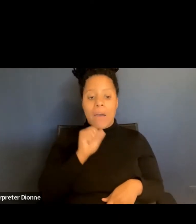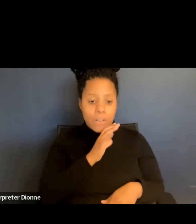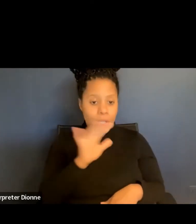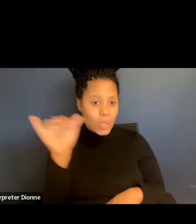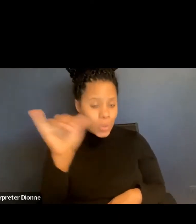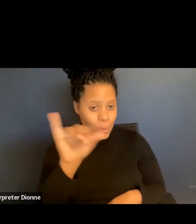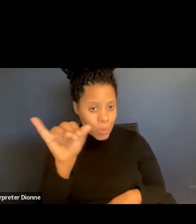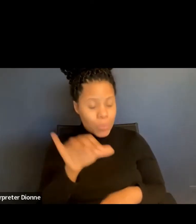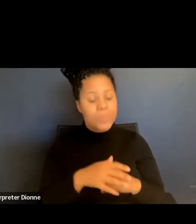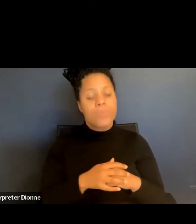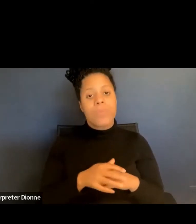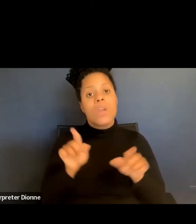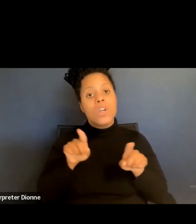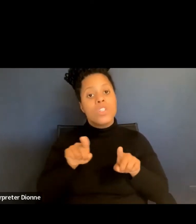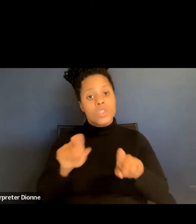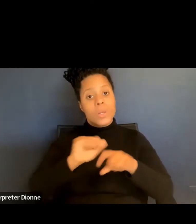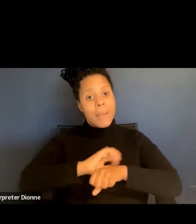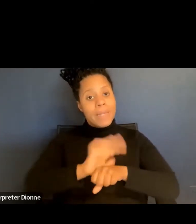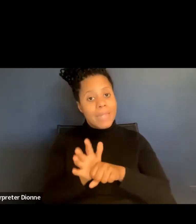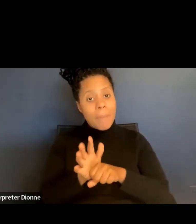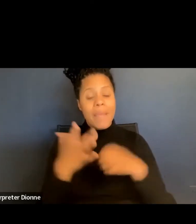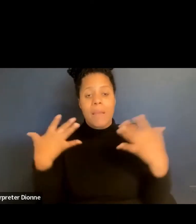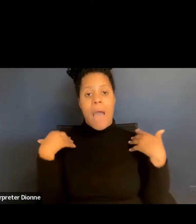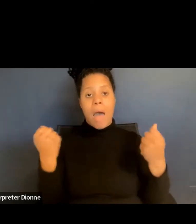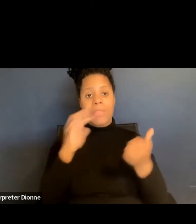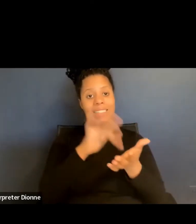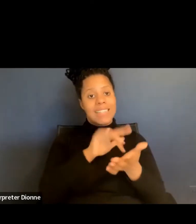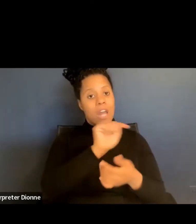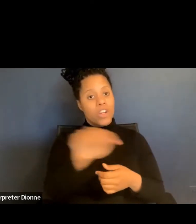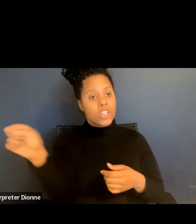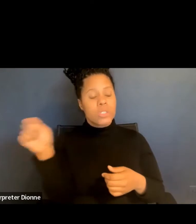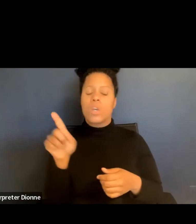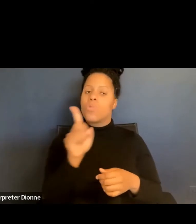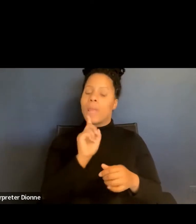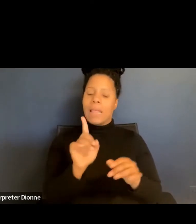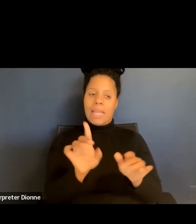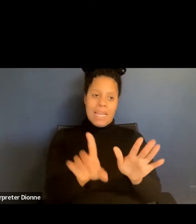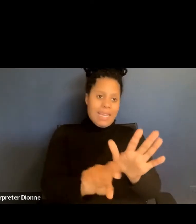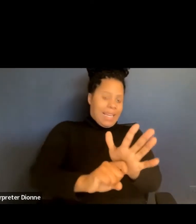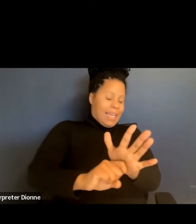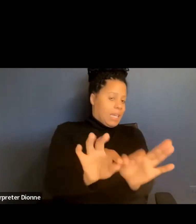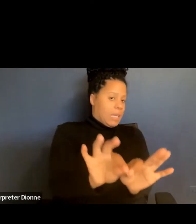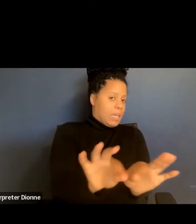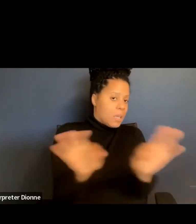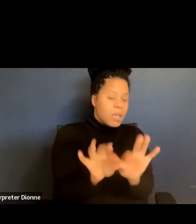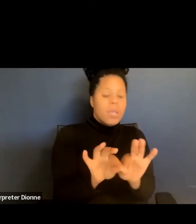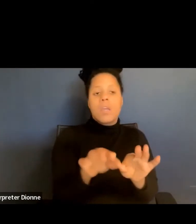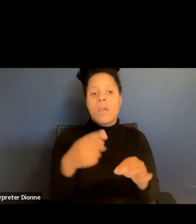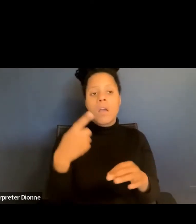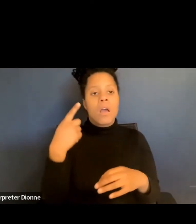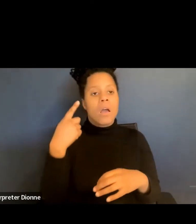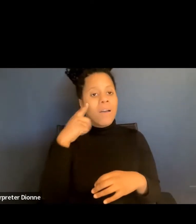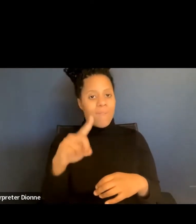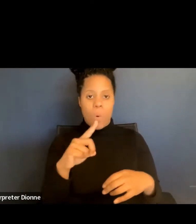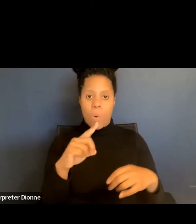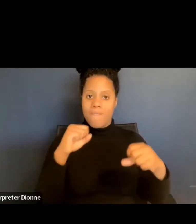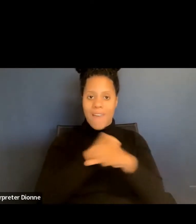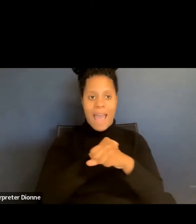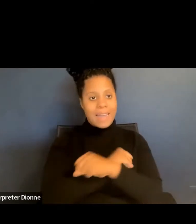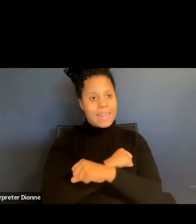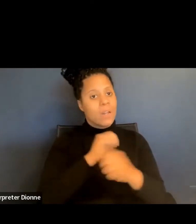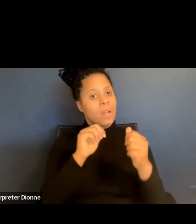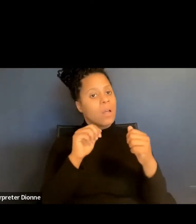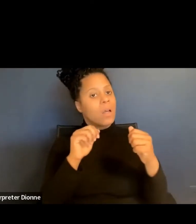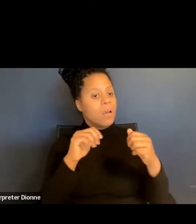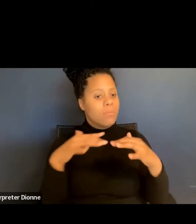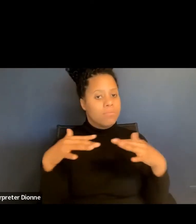During the pandemic, health centers have been key in combating the pandemic and on the front lines, working to